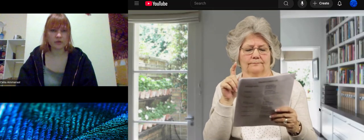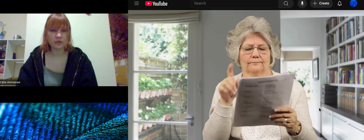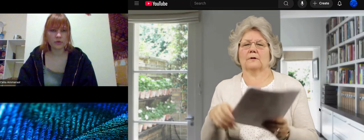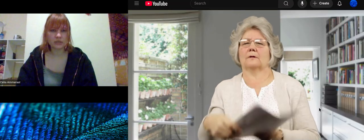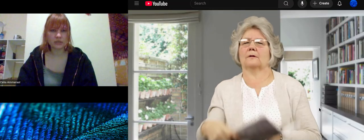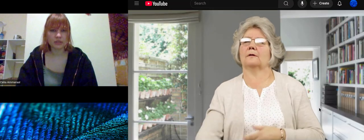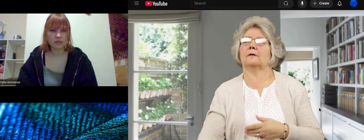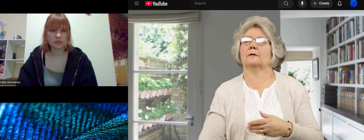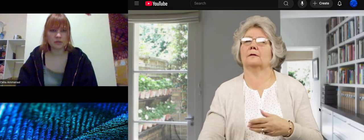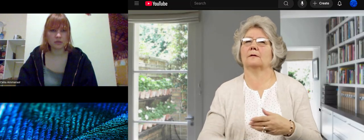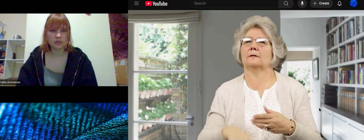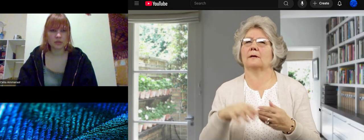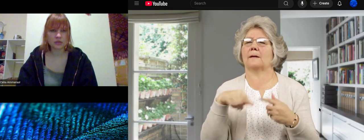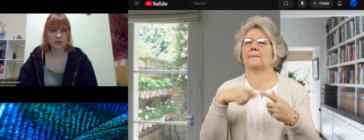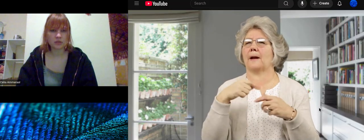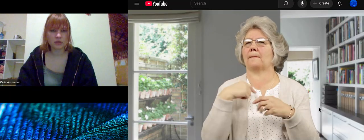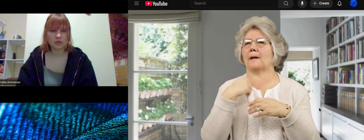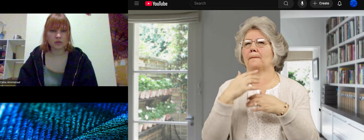Another question